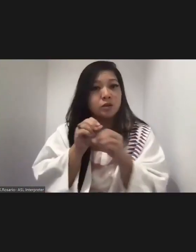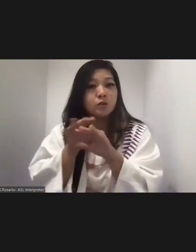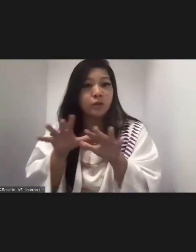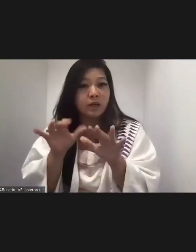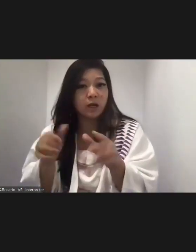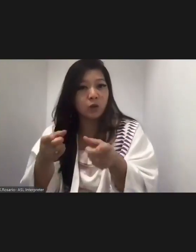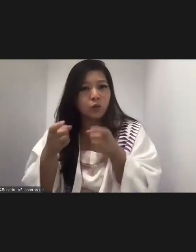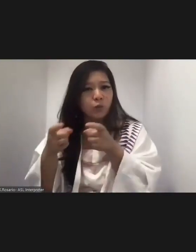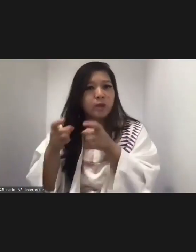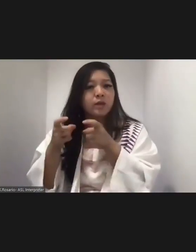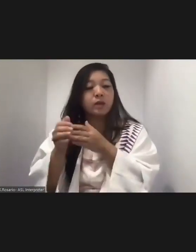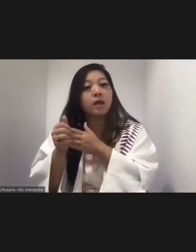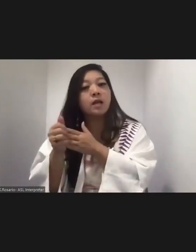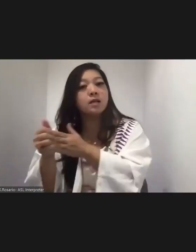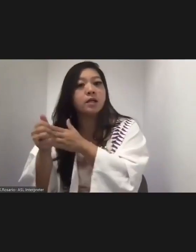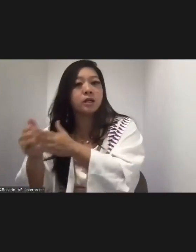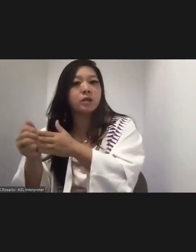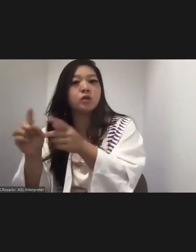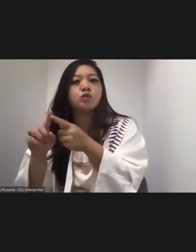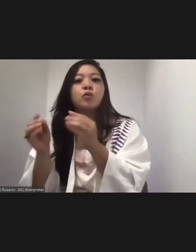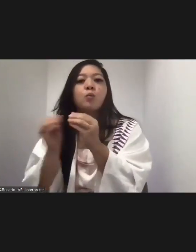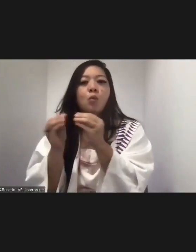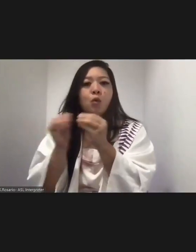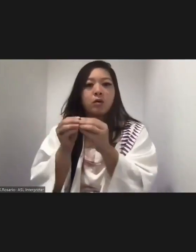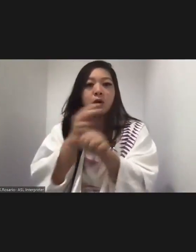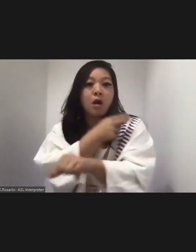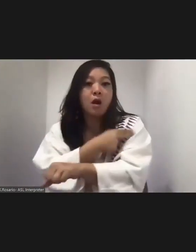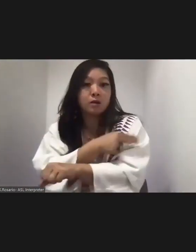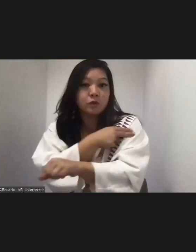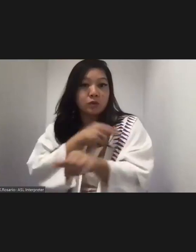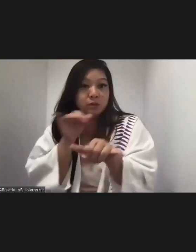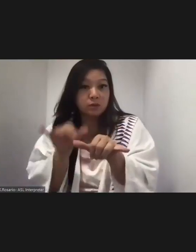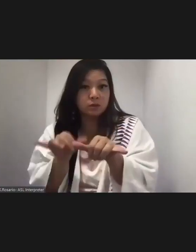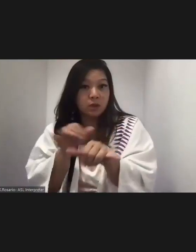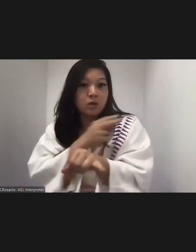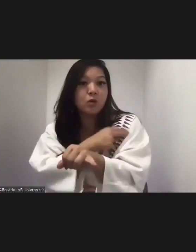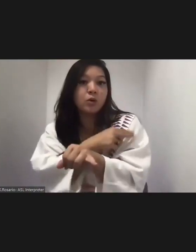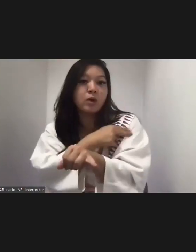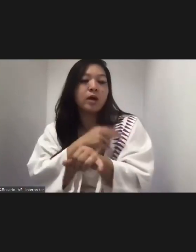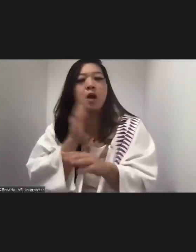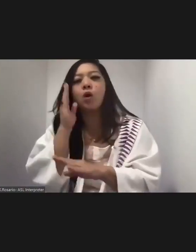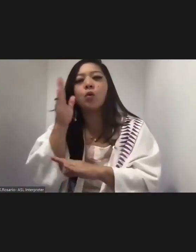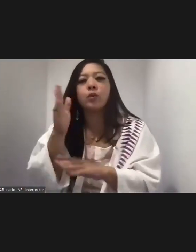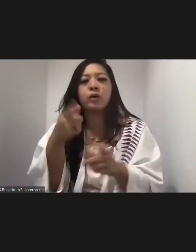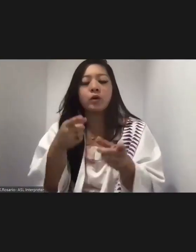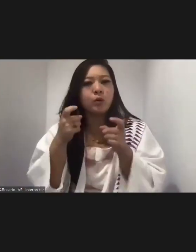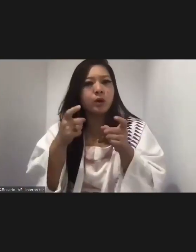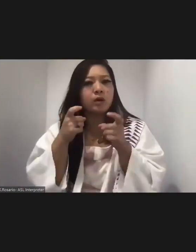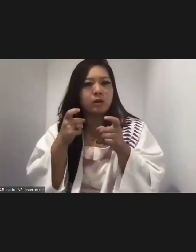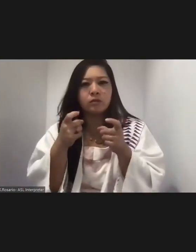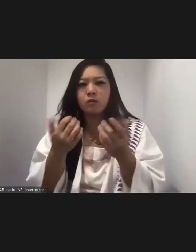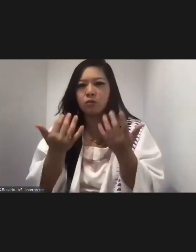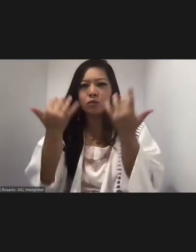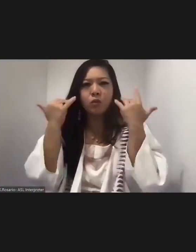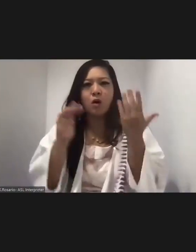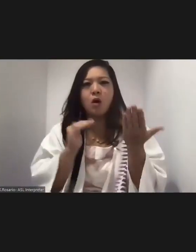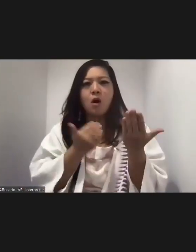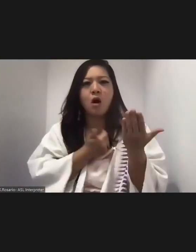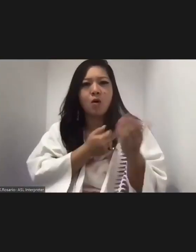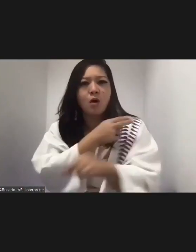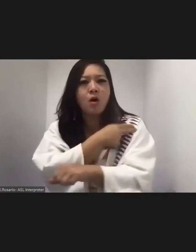quickly lead to more hospitalizations and will quickly overwhelm our